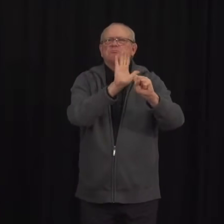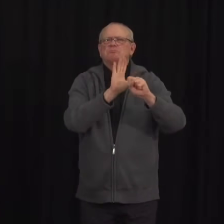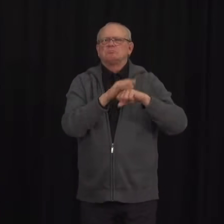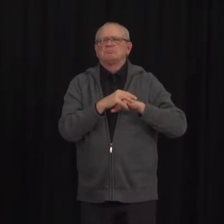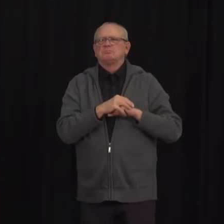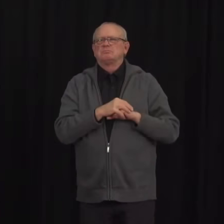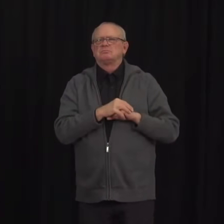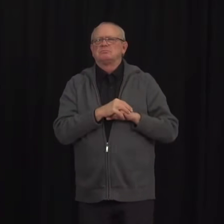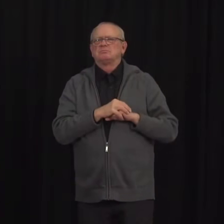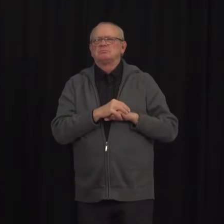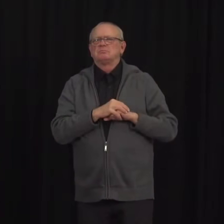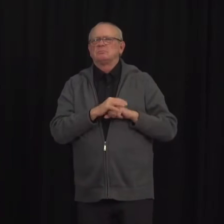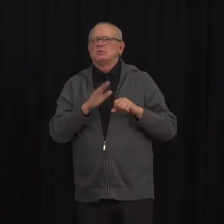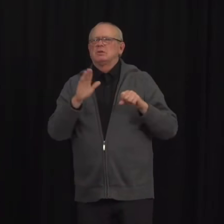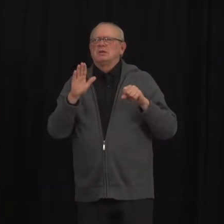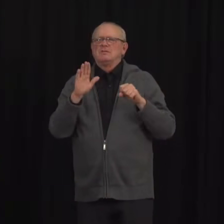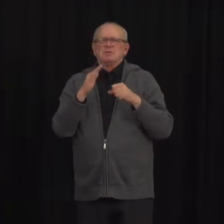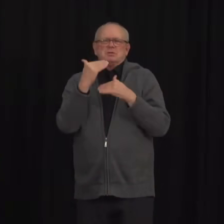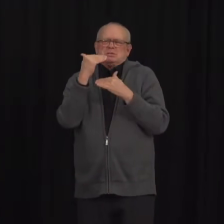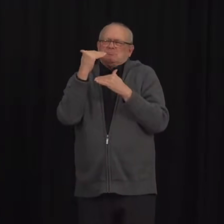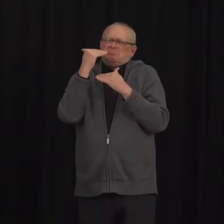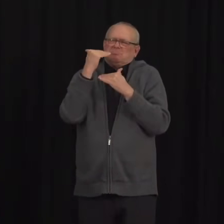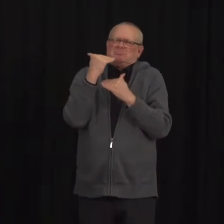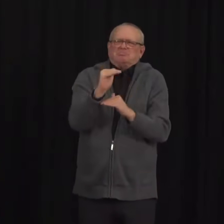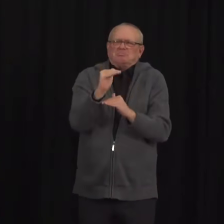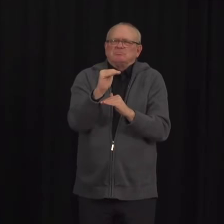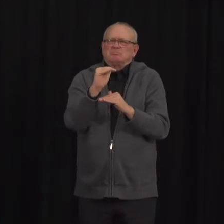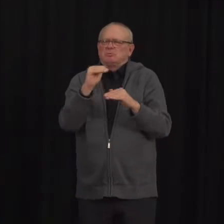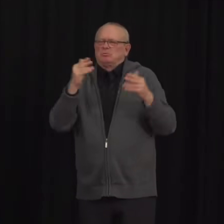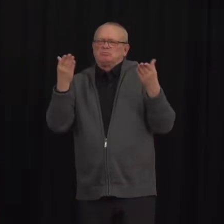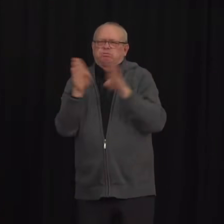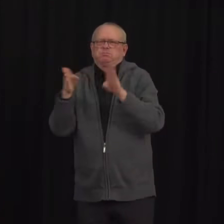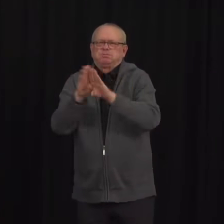break lockdown, 28-day one. The head of